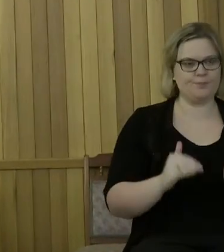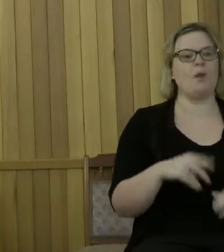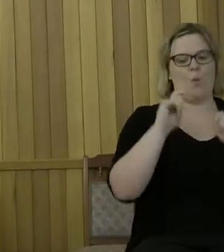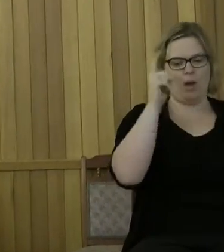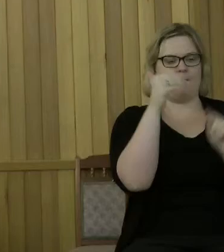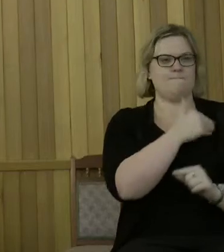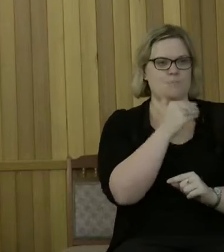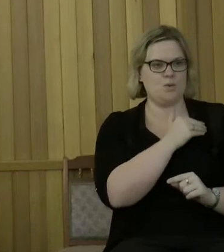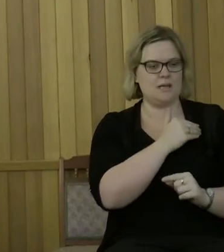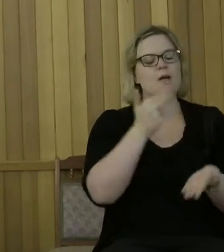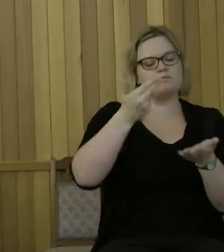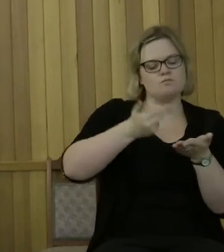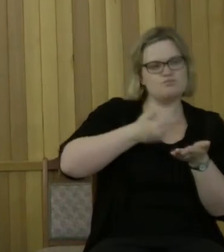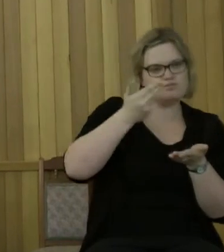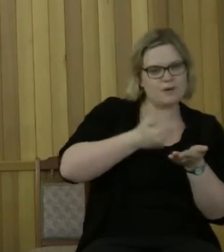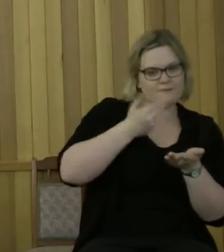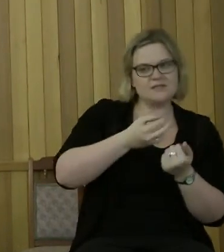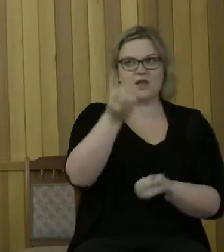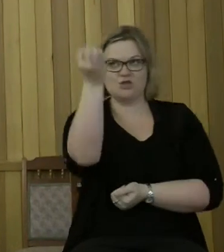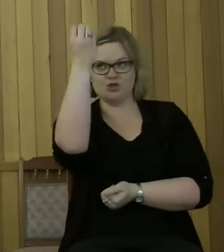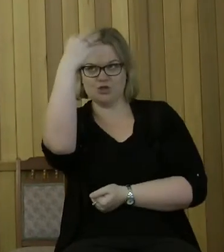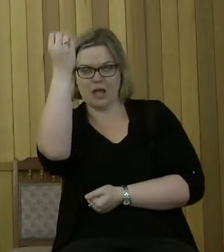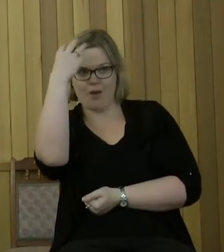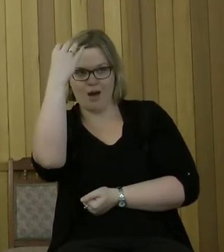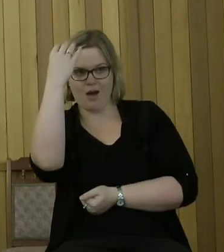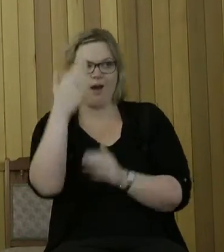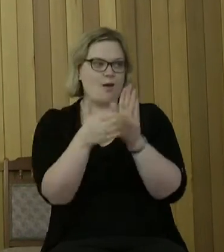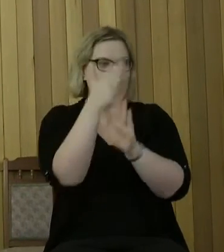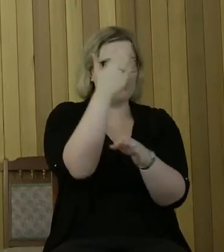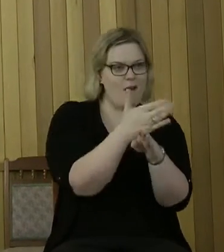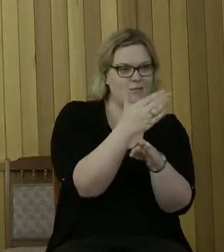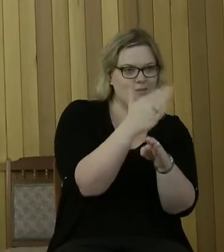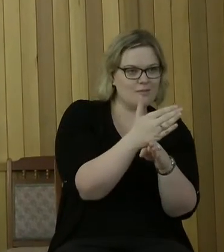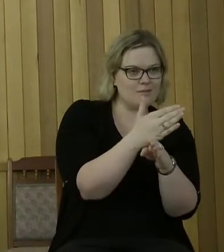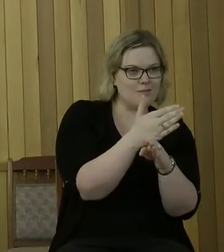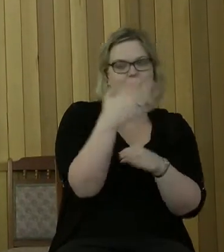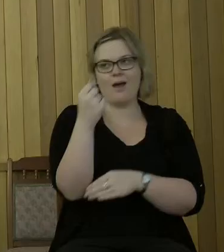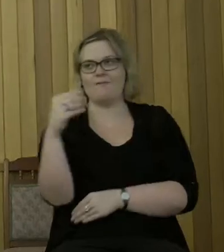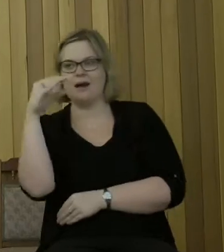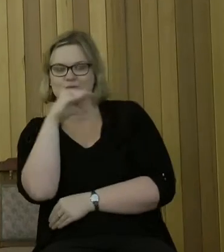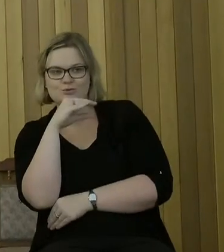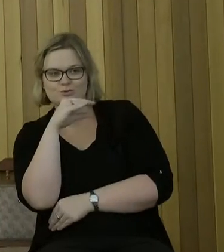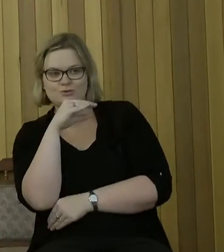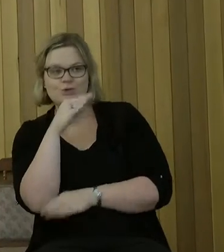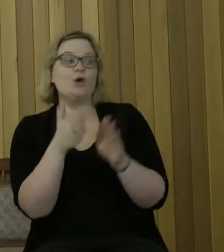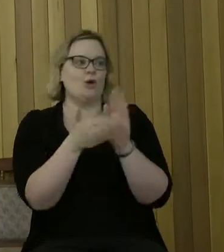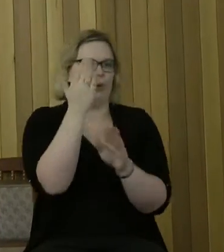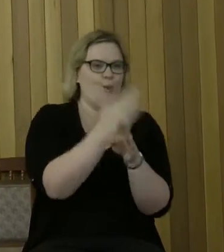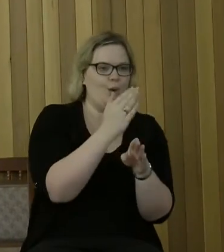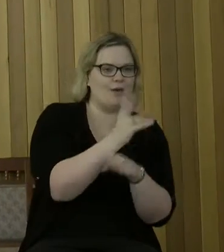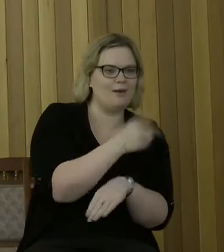morning, have breakfast, have a shower, go to work, have lunch, go to